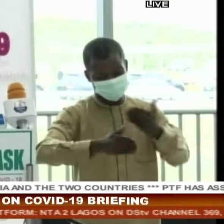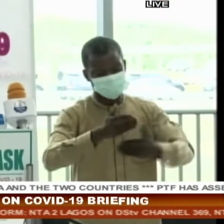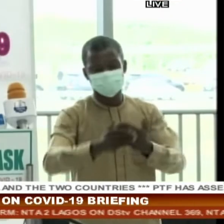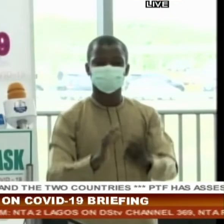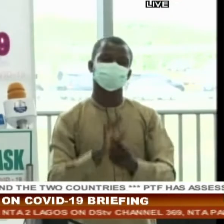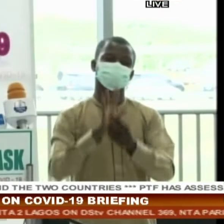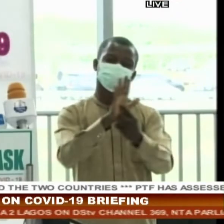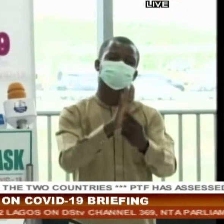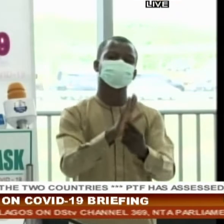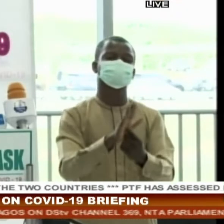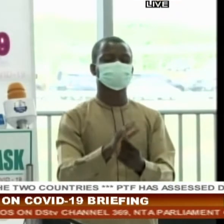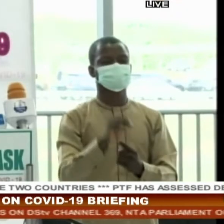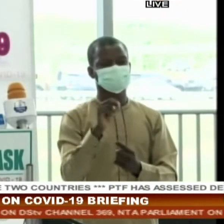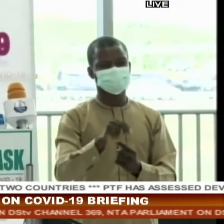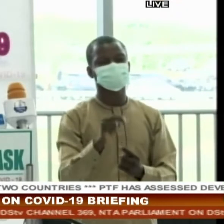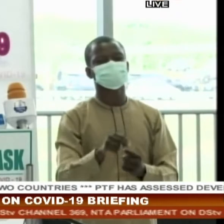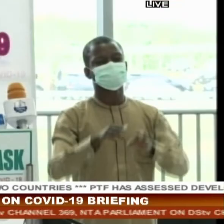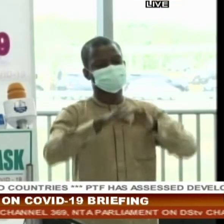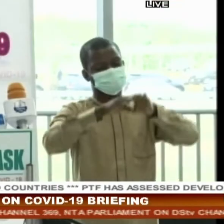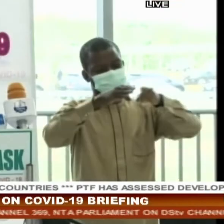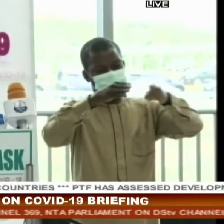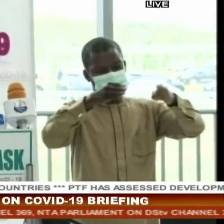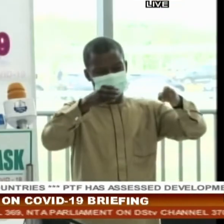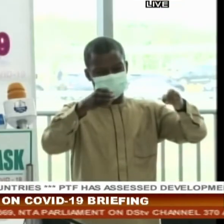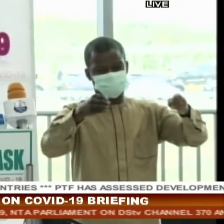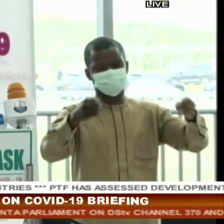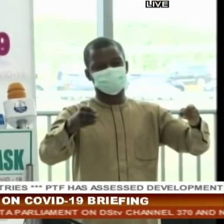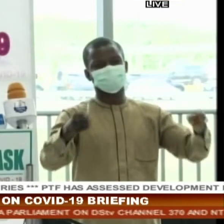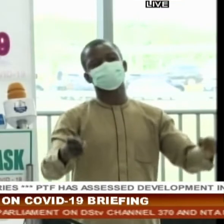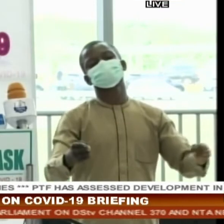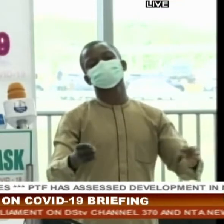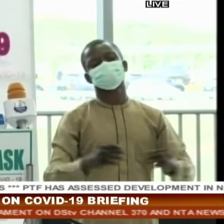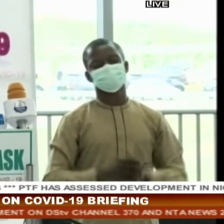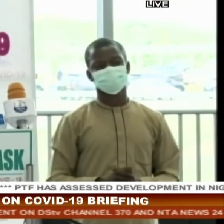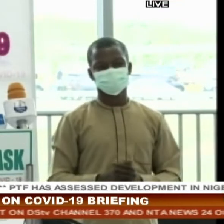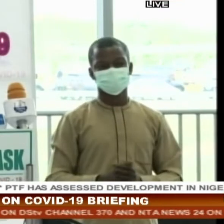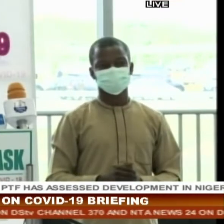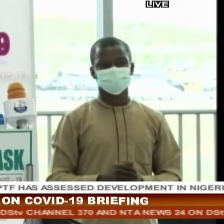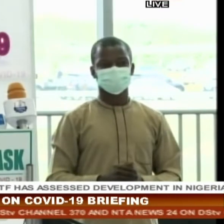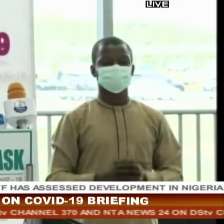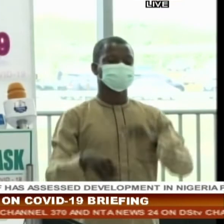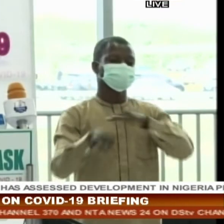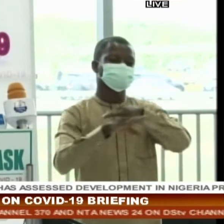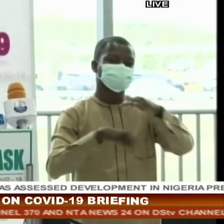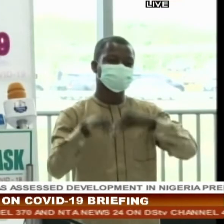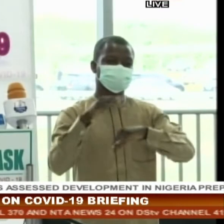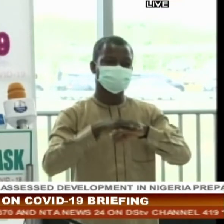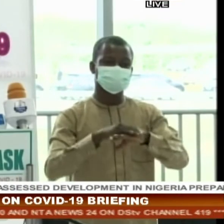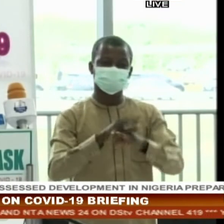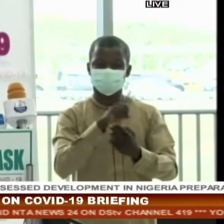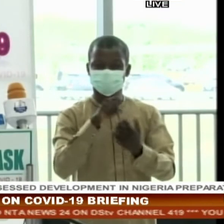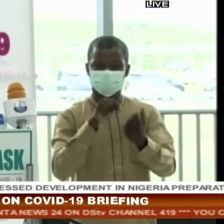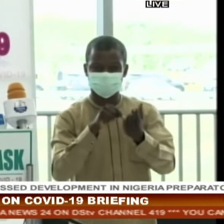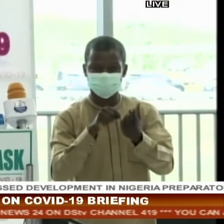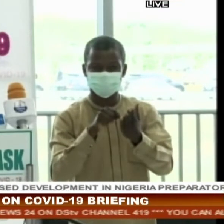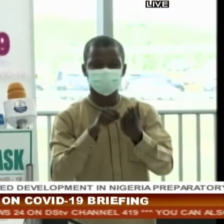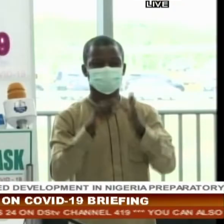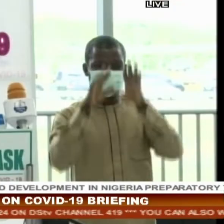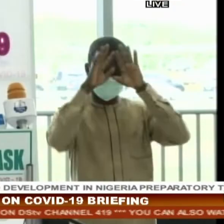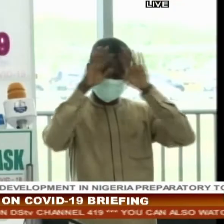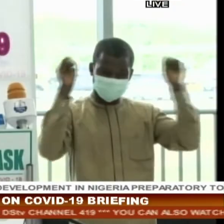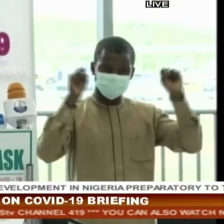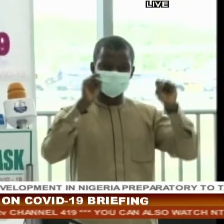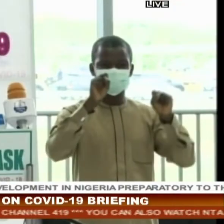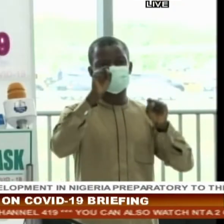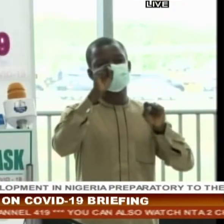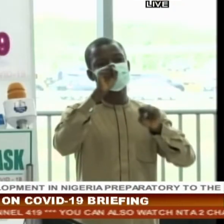further relaxation of the restrictions applied. Based on the foregoing, the Presidential Task